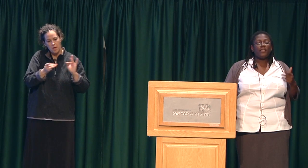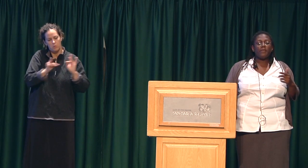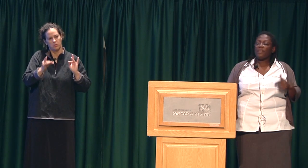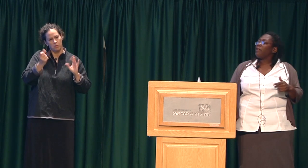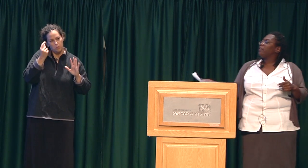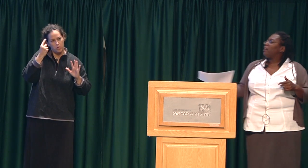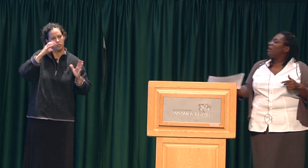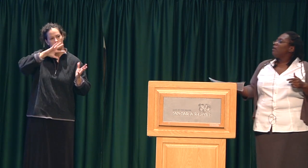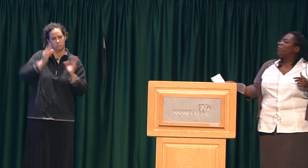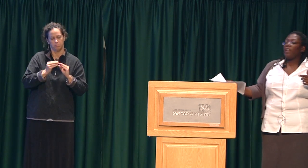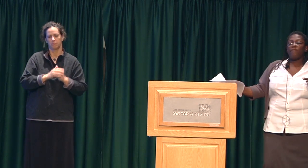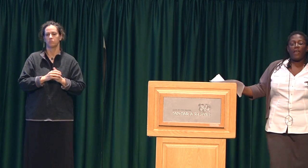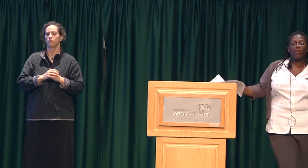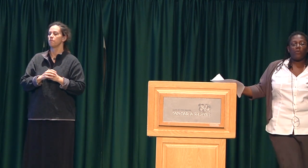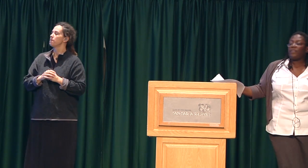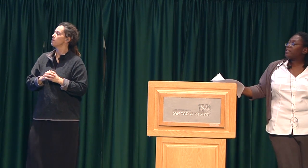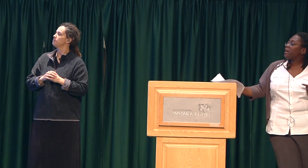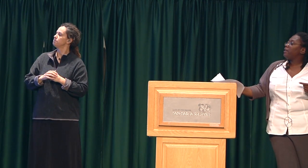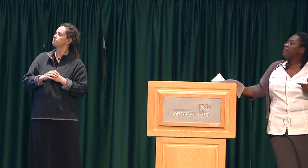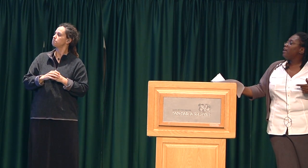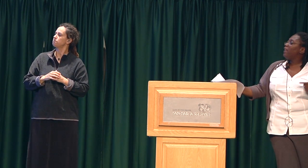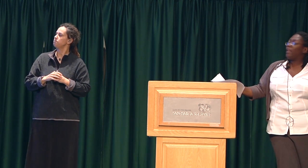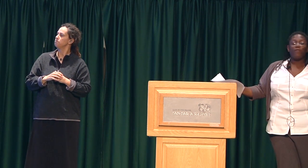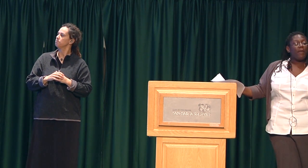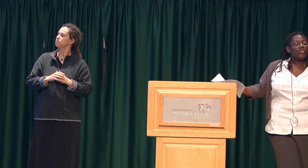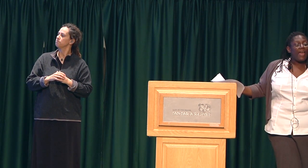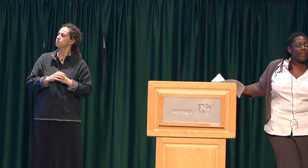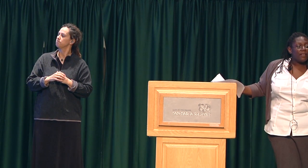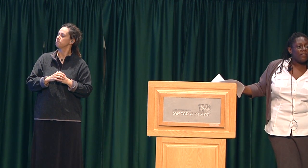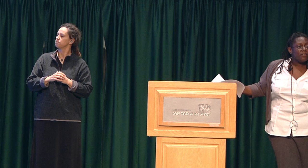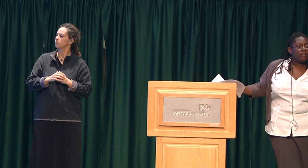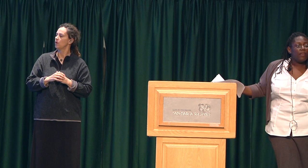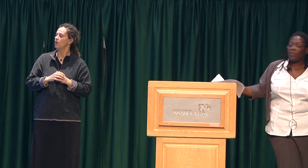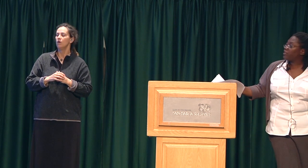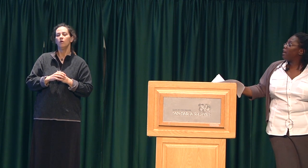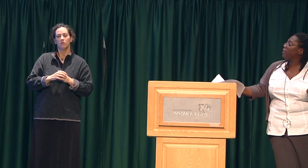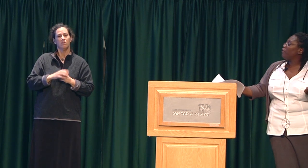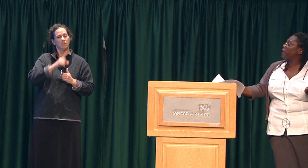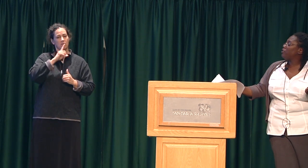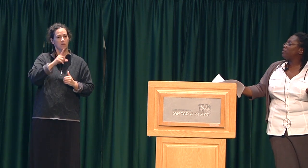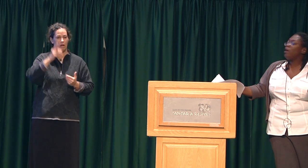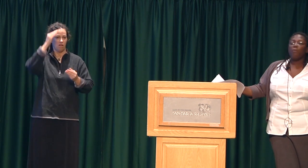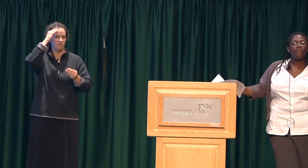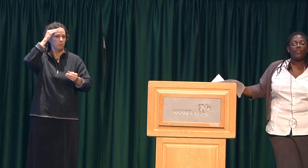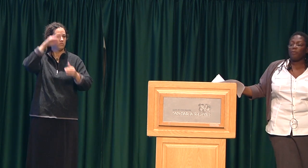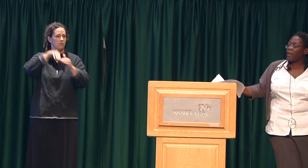So, specifically, we have found in previous studies that information access and understanding the